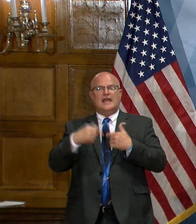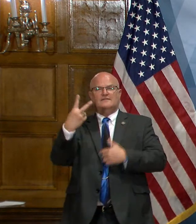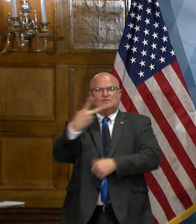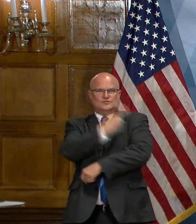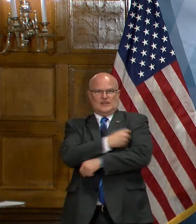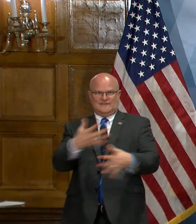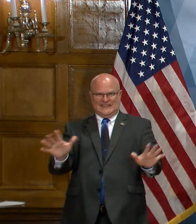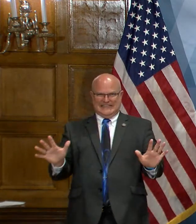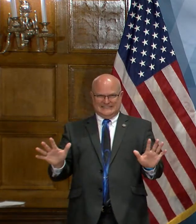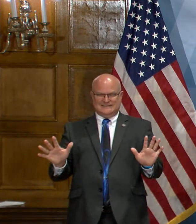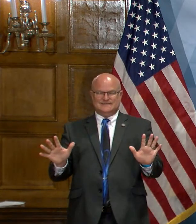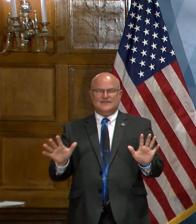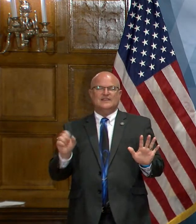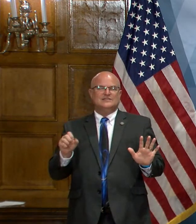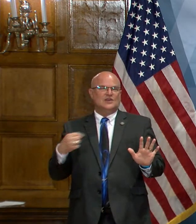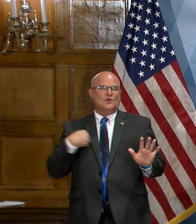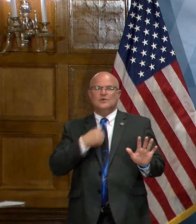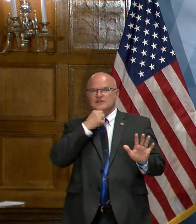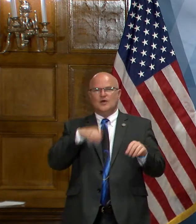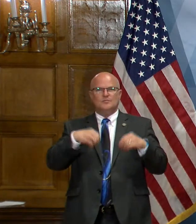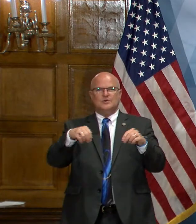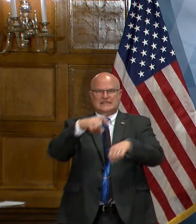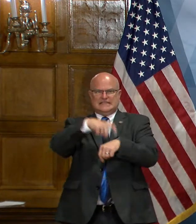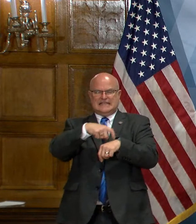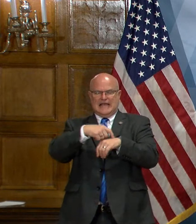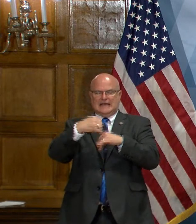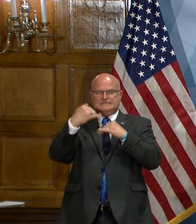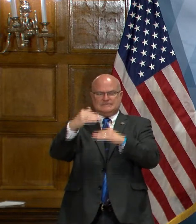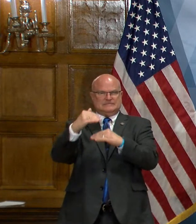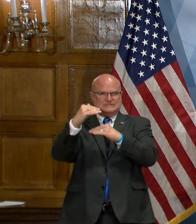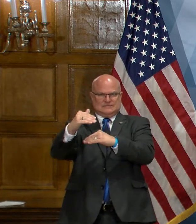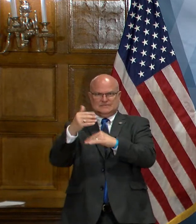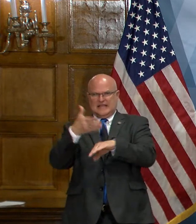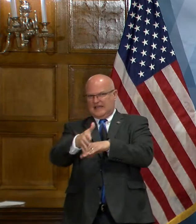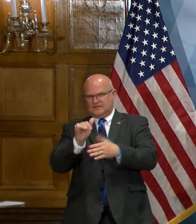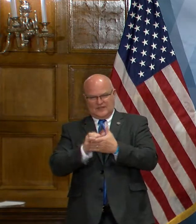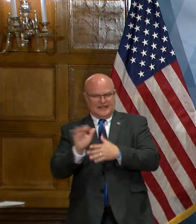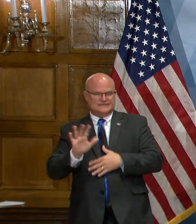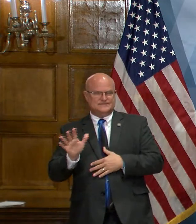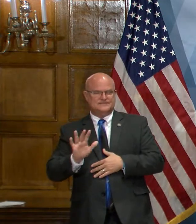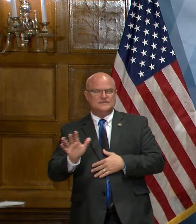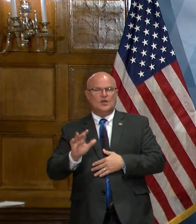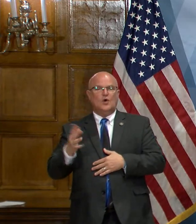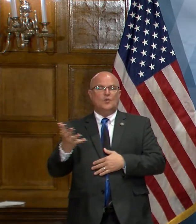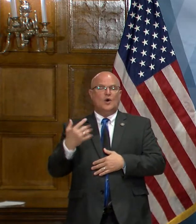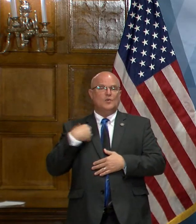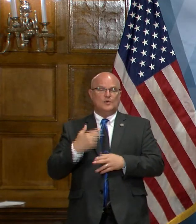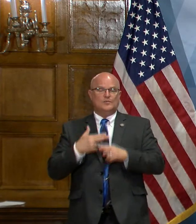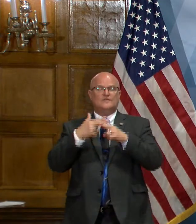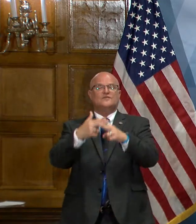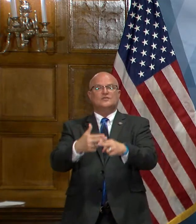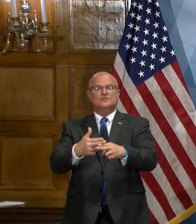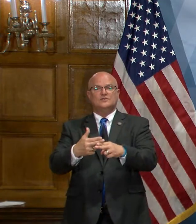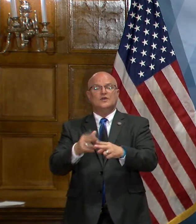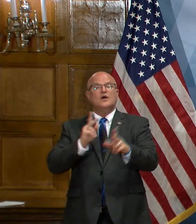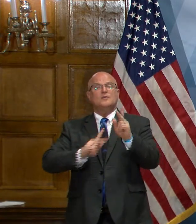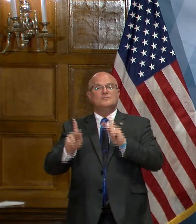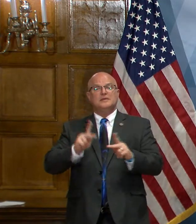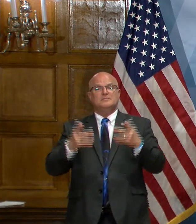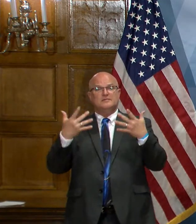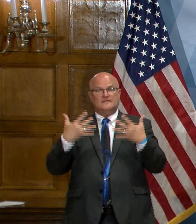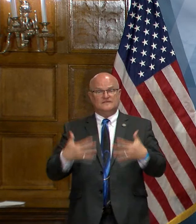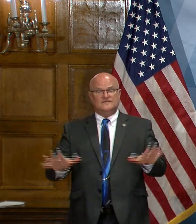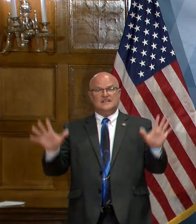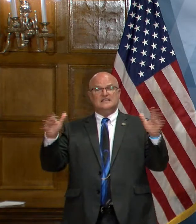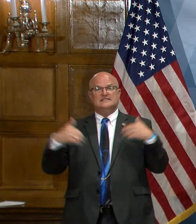2 shots. And so we don't put a timeline on it after that. So what we're referring to is those that have